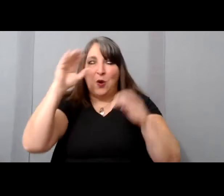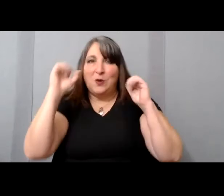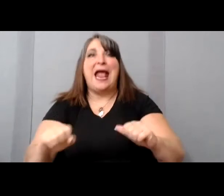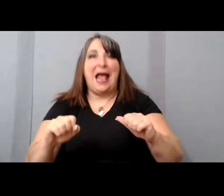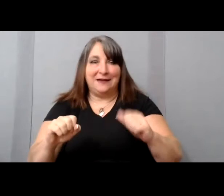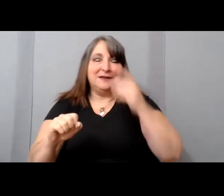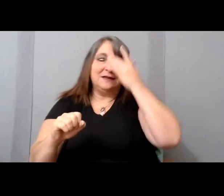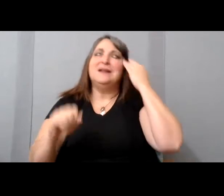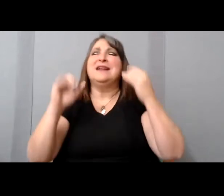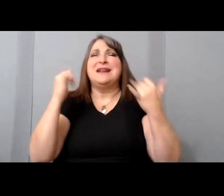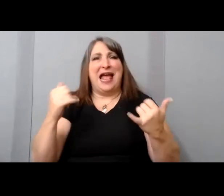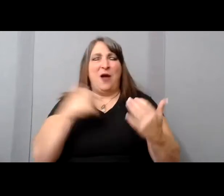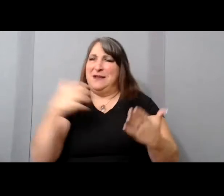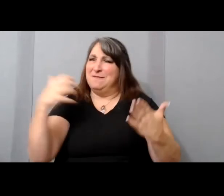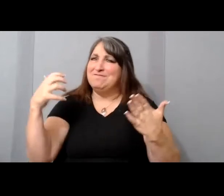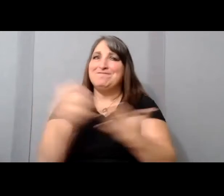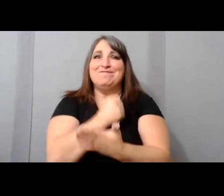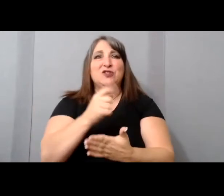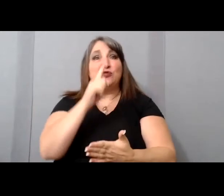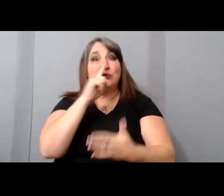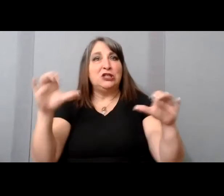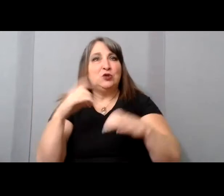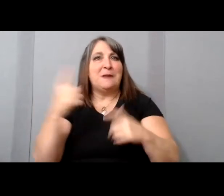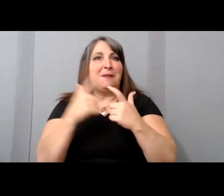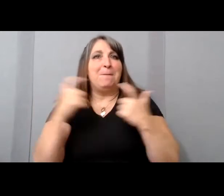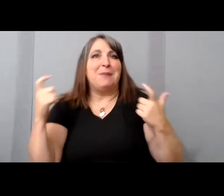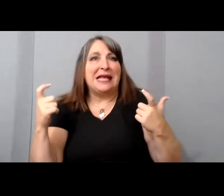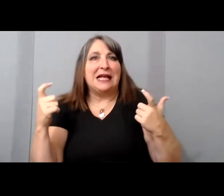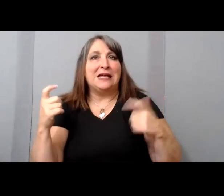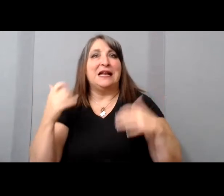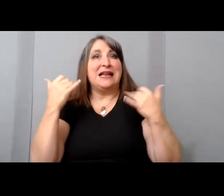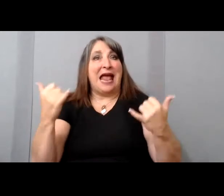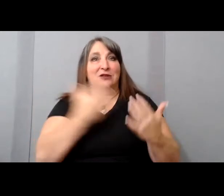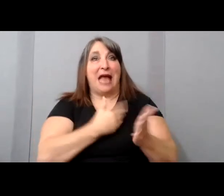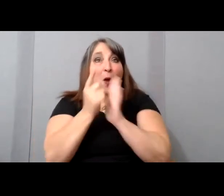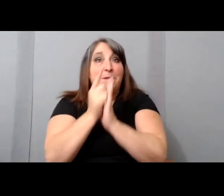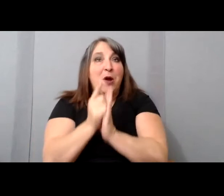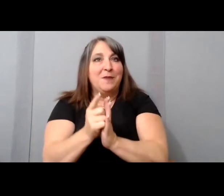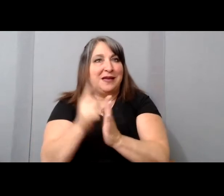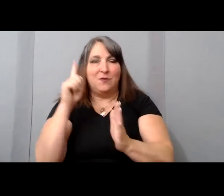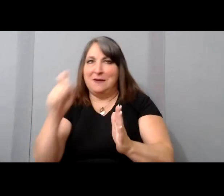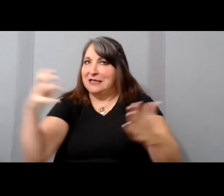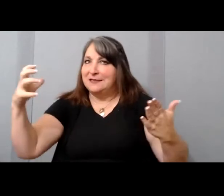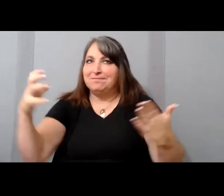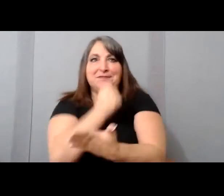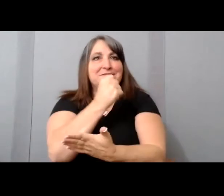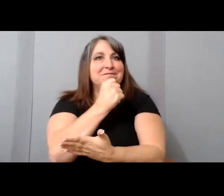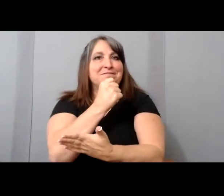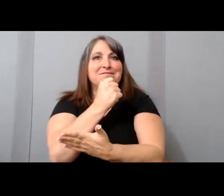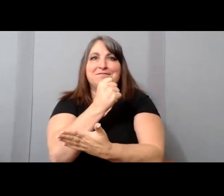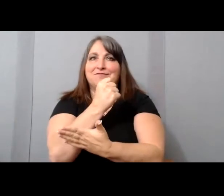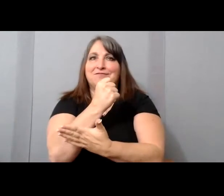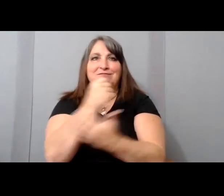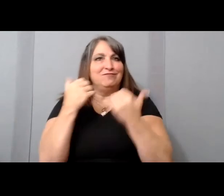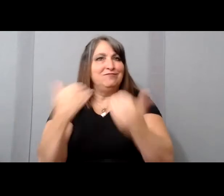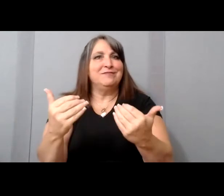real opportunity to really do something big. This is our moment, and I think we should grab it. And I think if all of